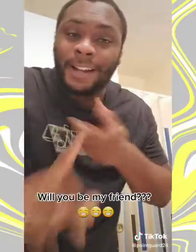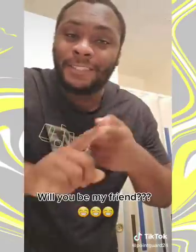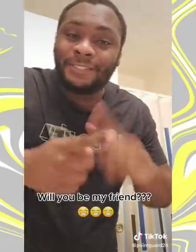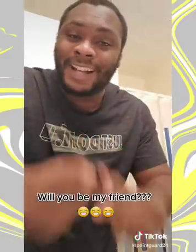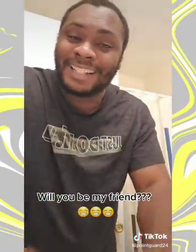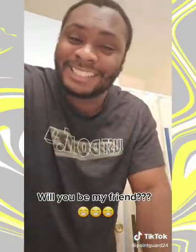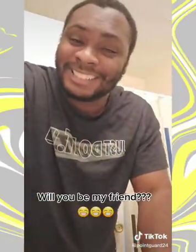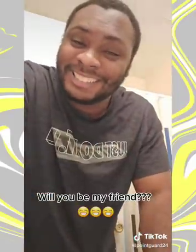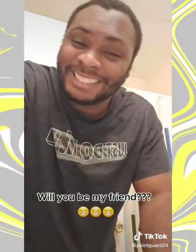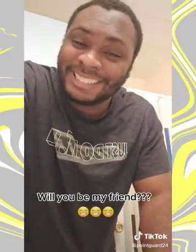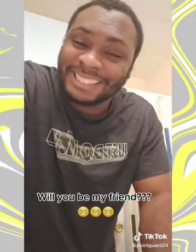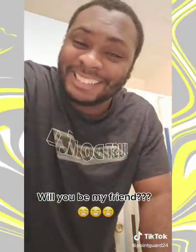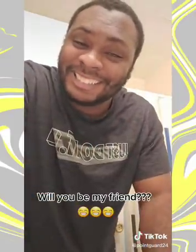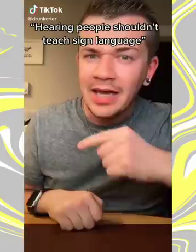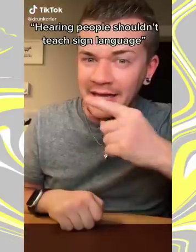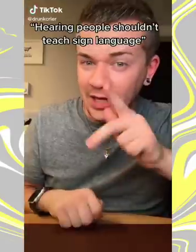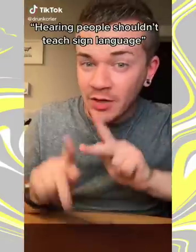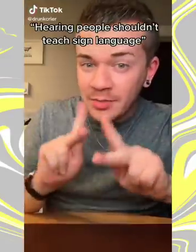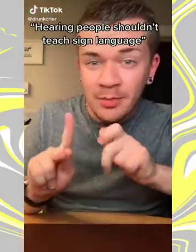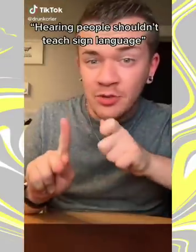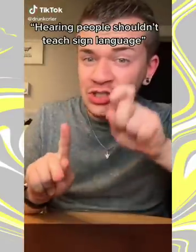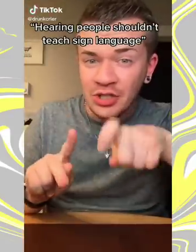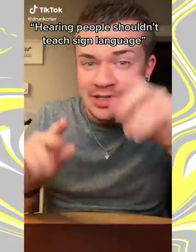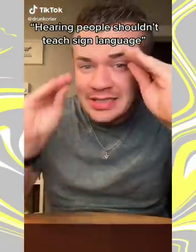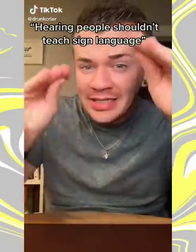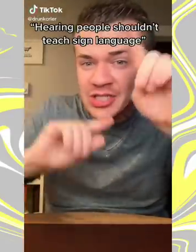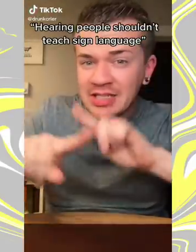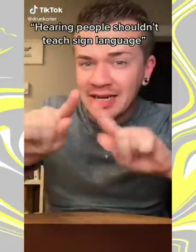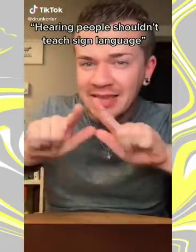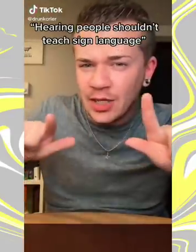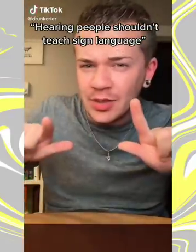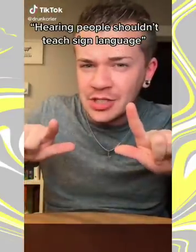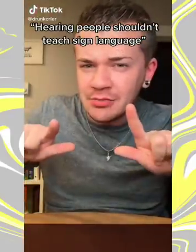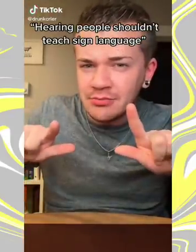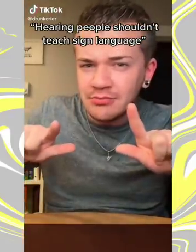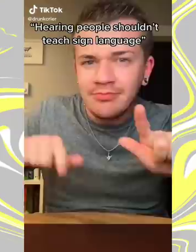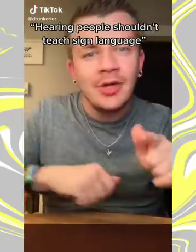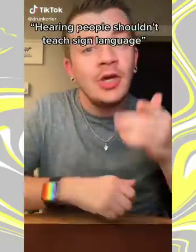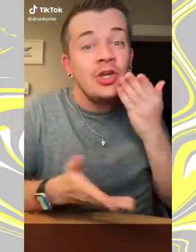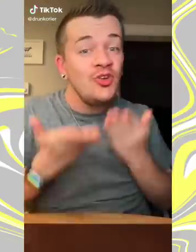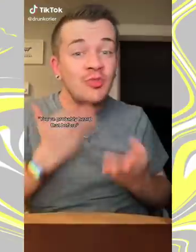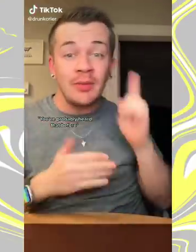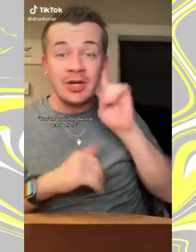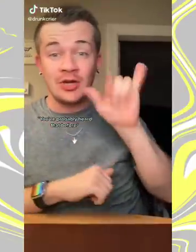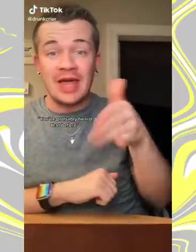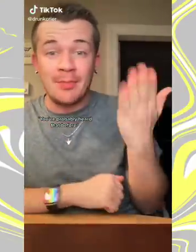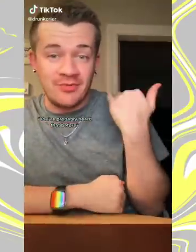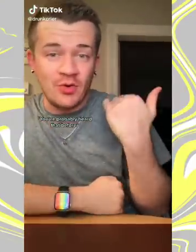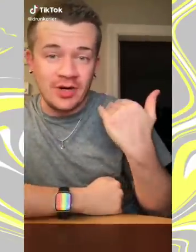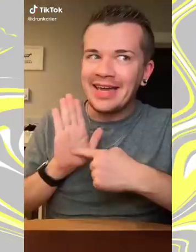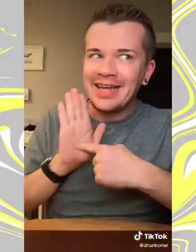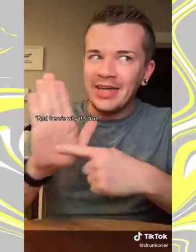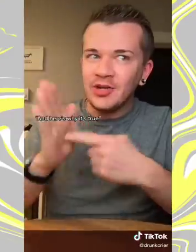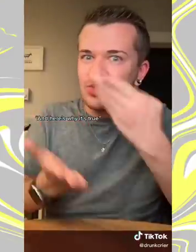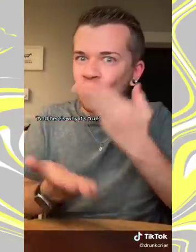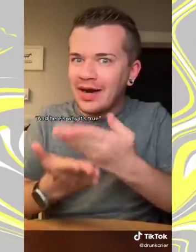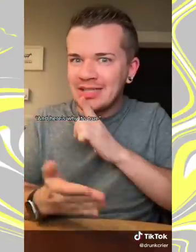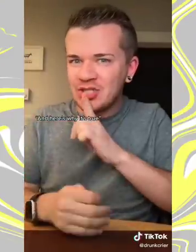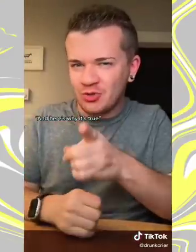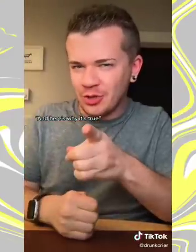Pa-pa-pa-pa. Hearing people shouldn't teach sign language. You've probably heard that before, and here's why it's true.